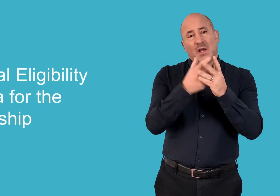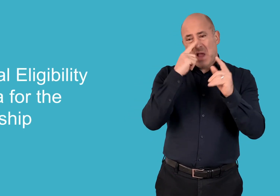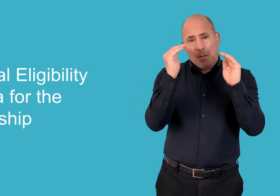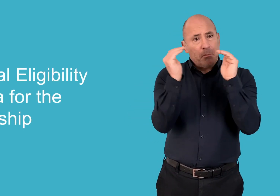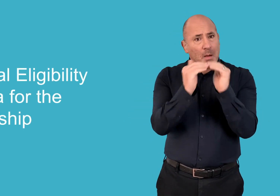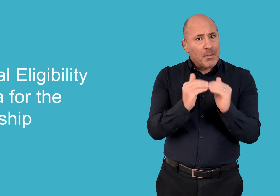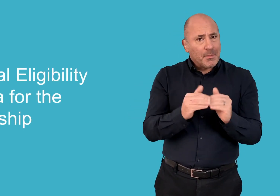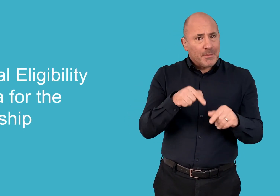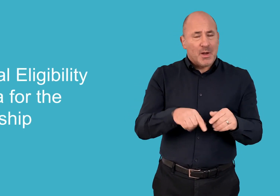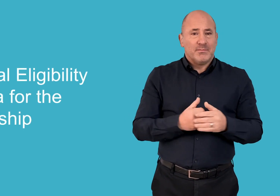the fellowship.